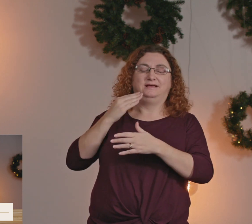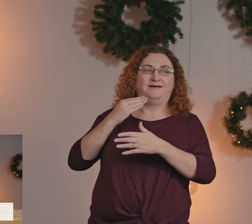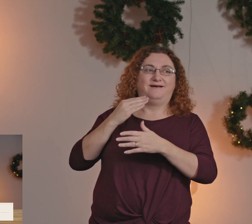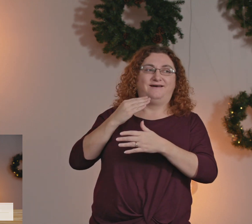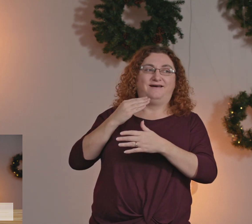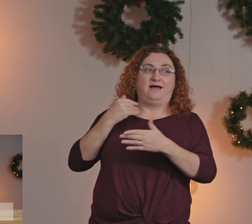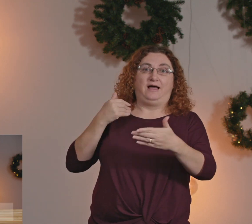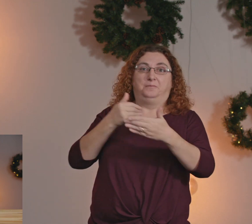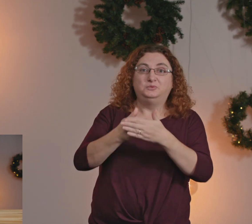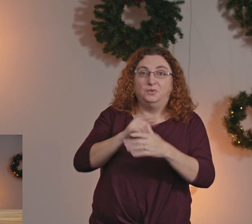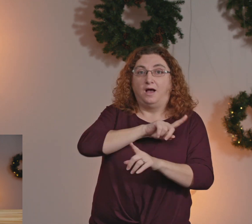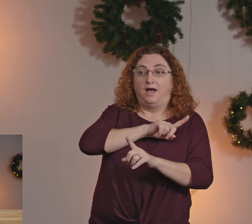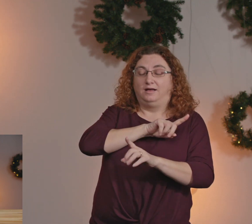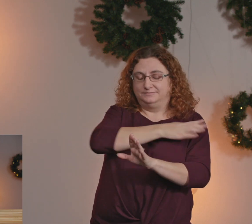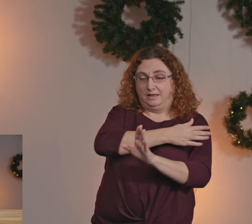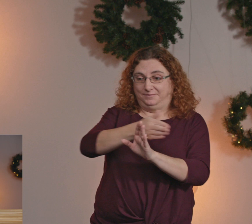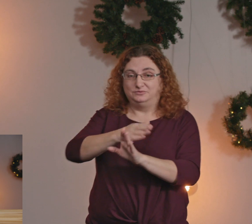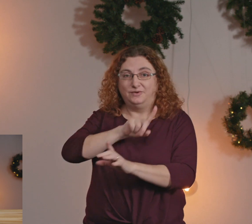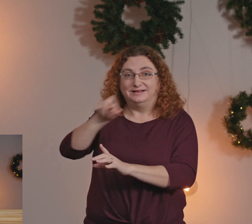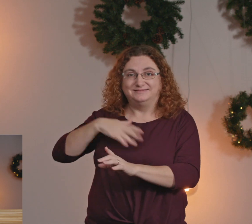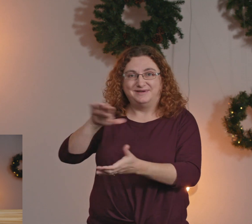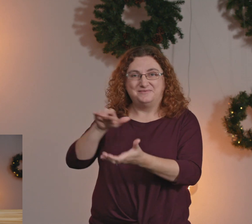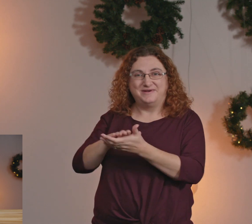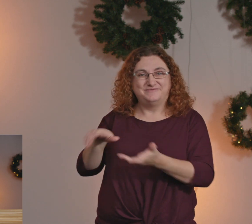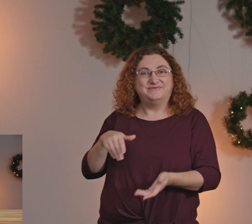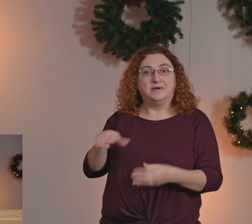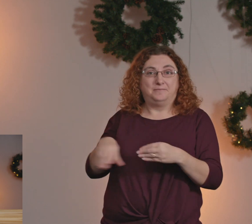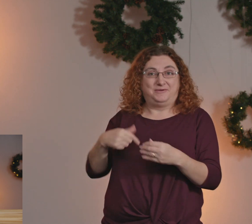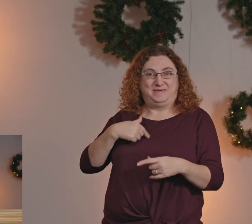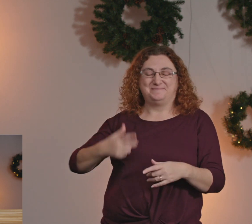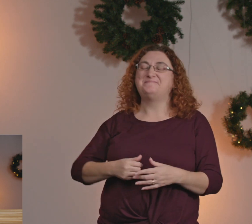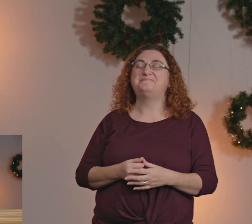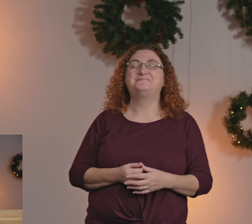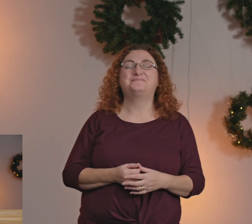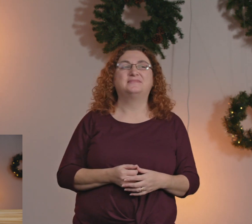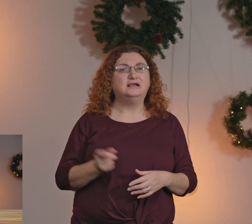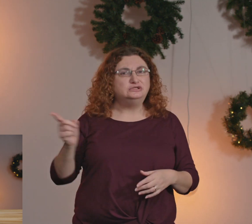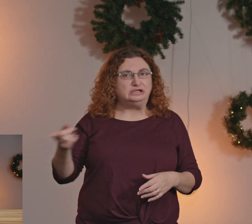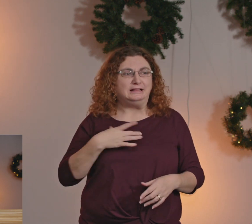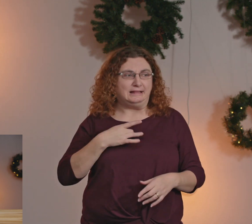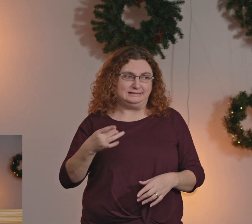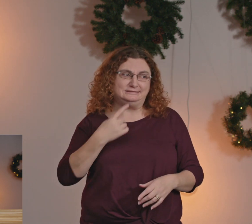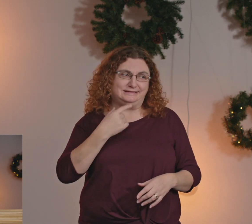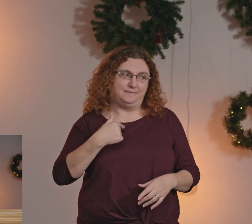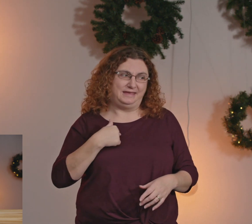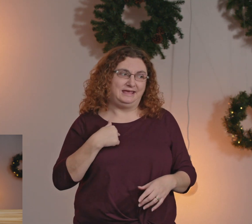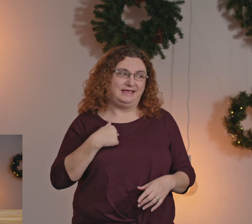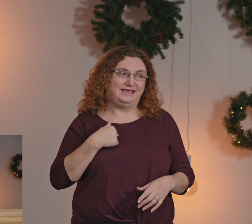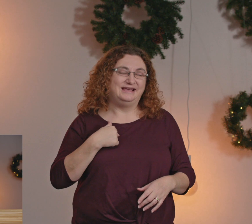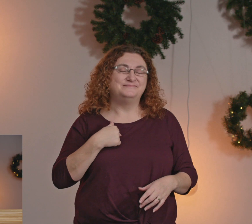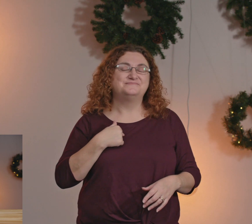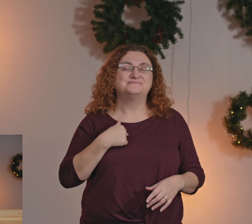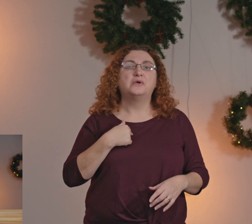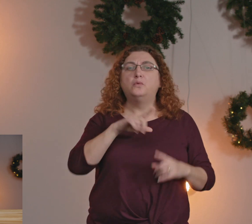my wife to marry me. She always likes to tell me that the thing that solidified her